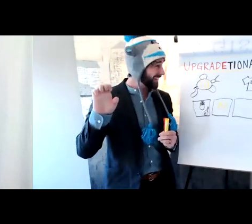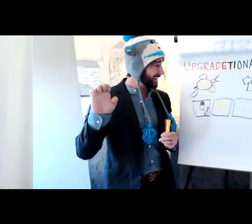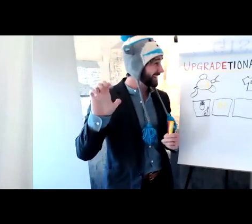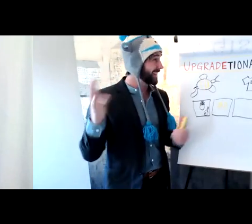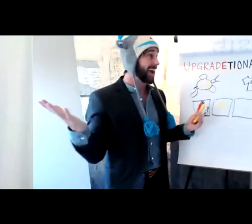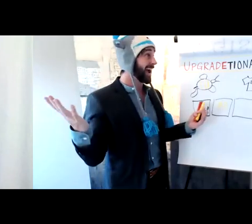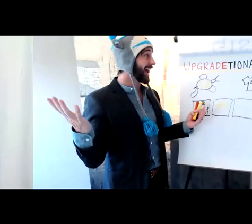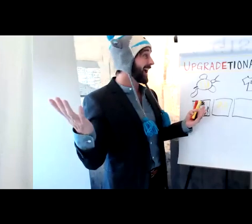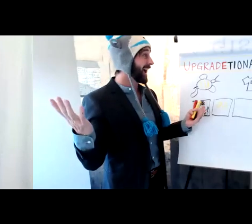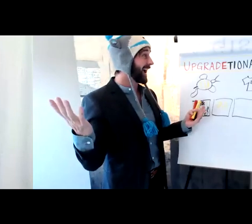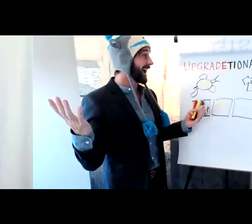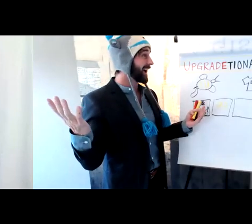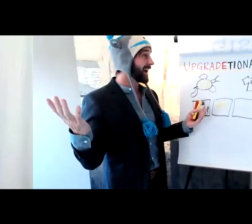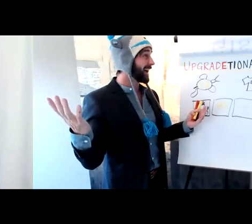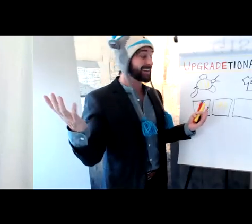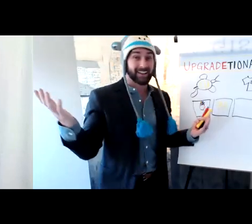C-H-A-R-L-I-E.